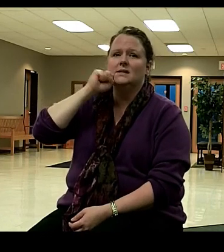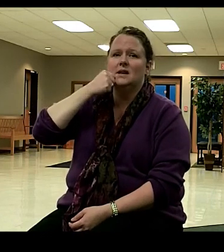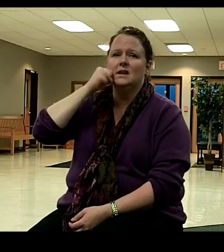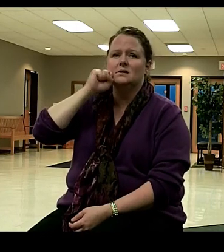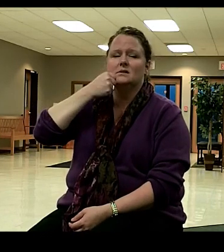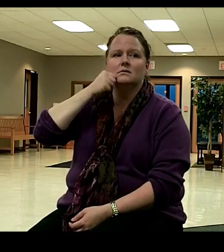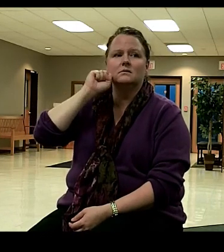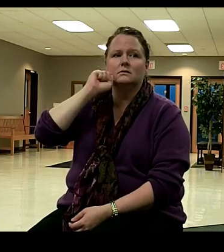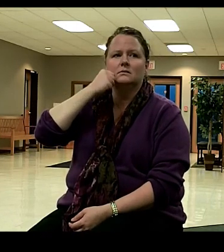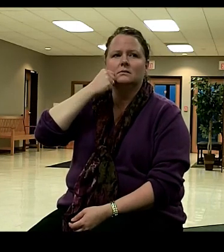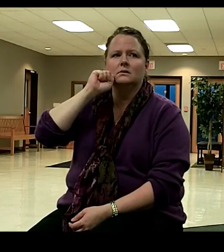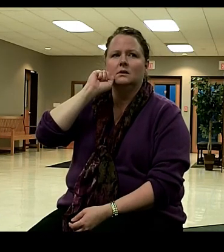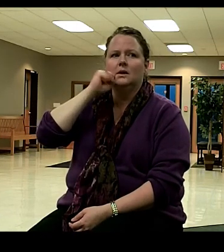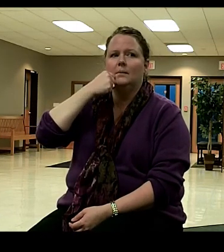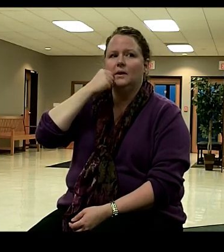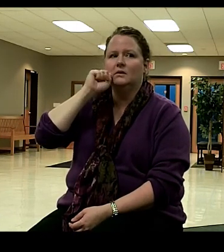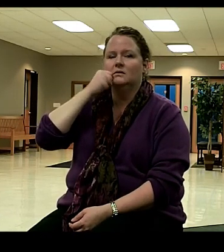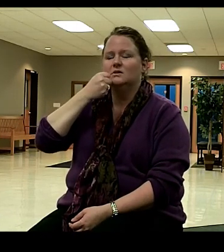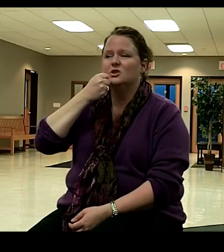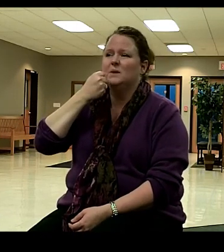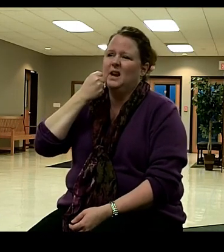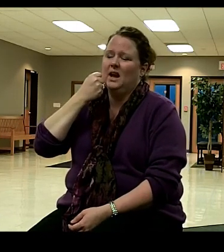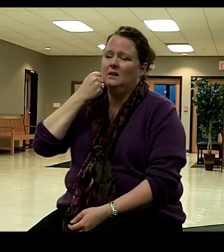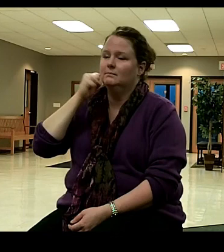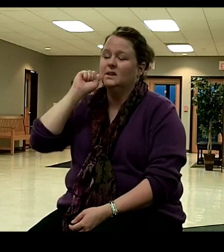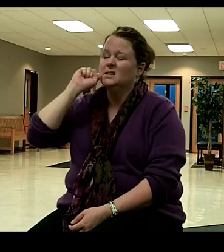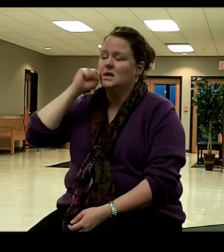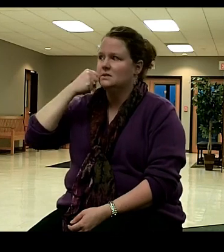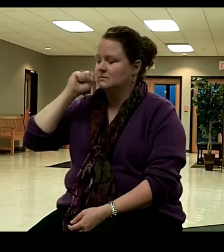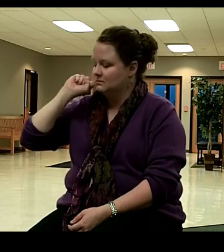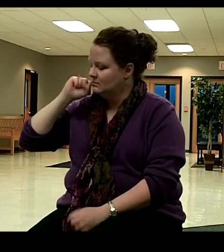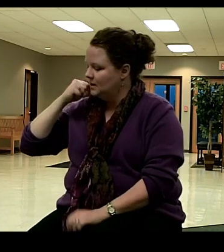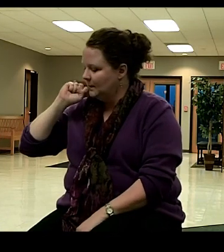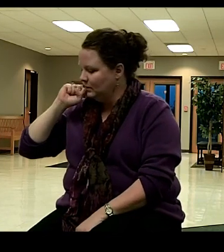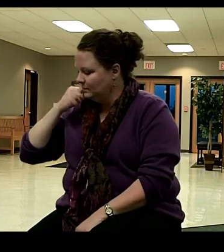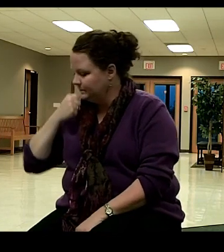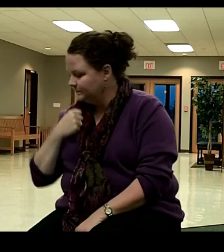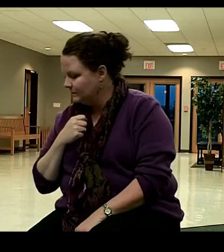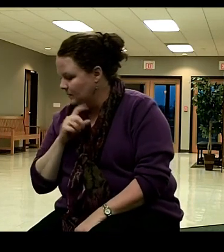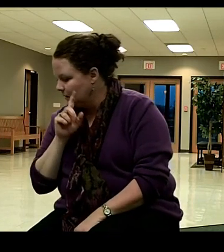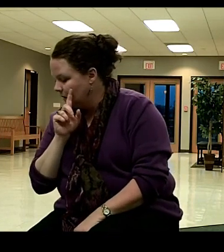an S. Up here. It should be an A, but it's an S. Apple.